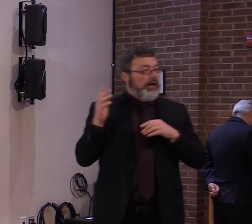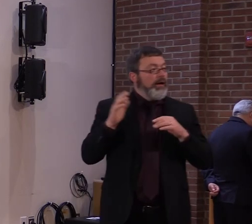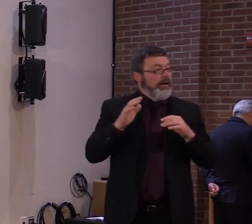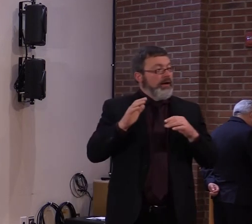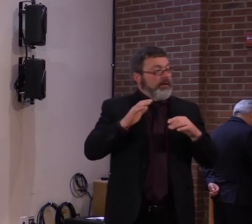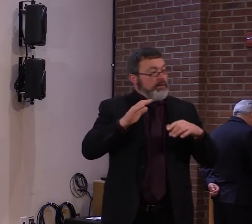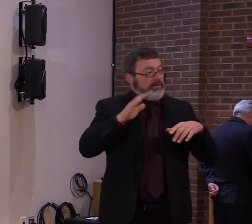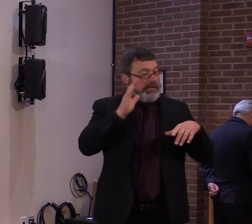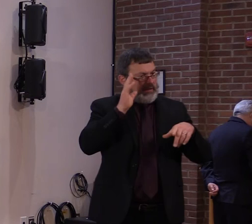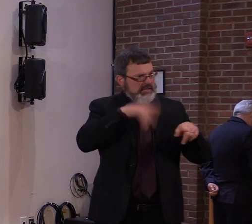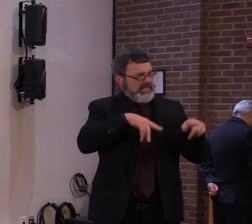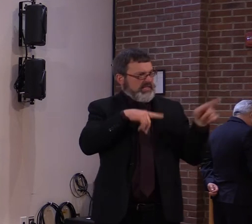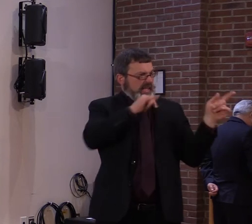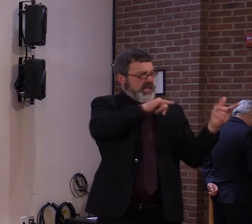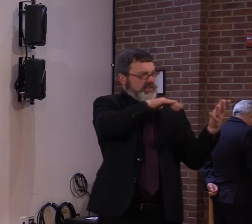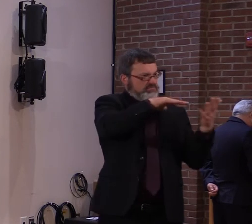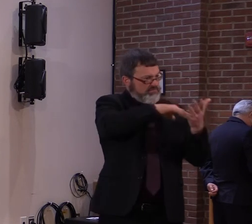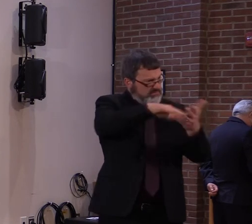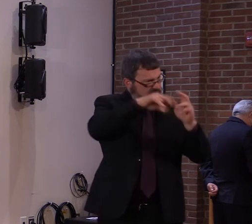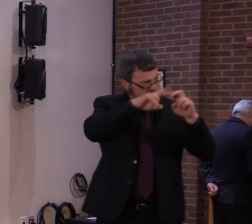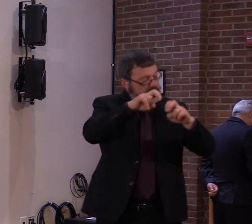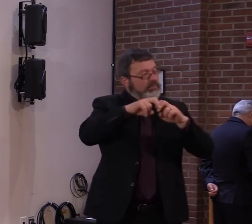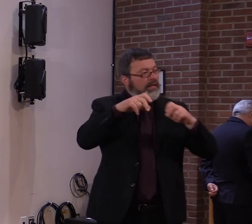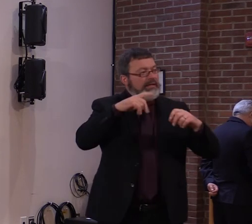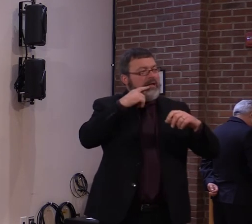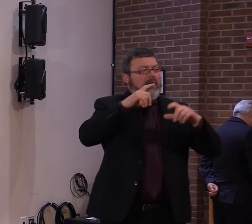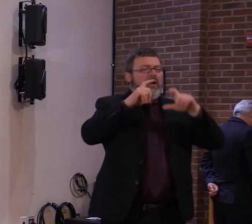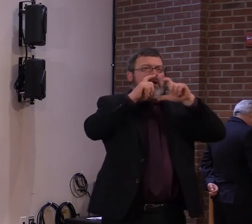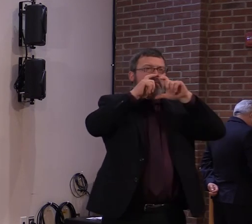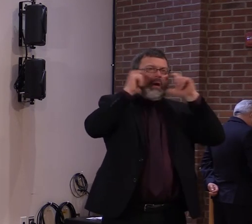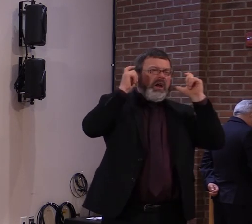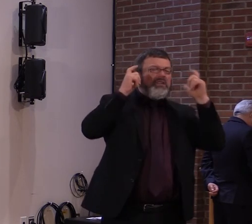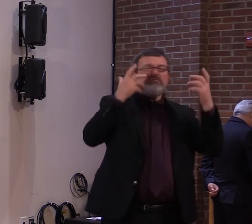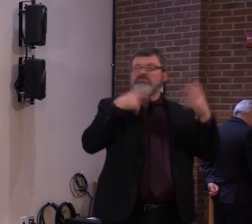in all different states and countries around the globe.